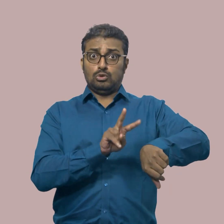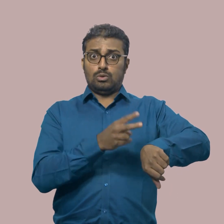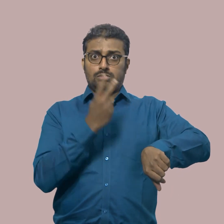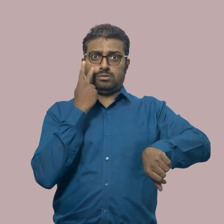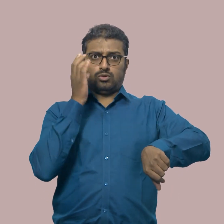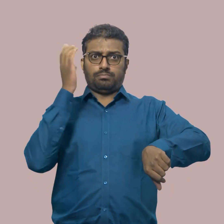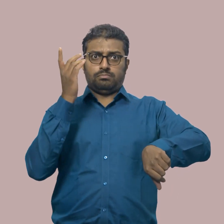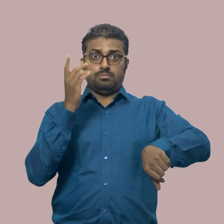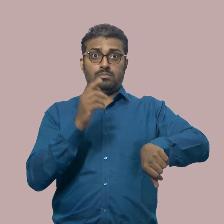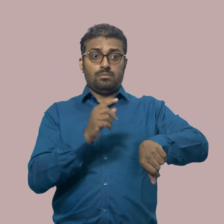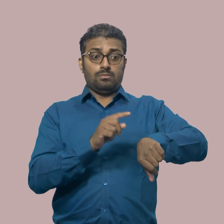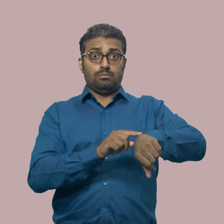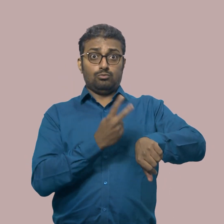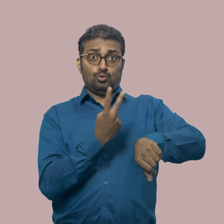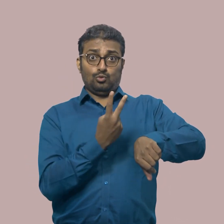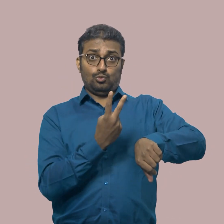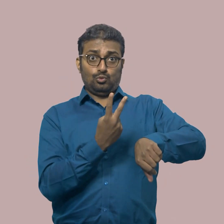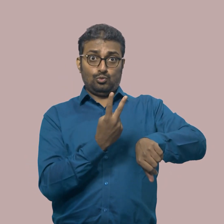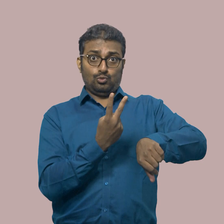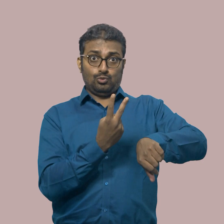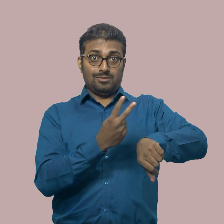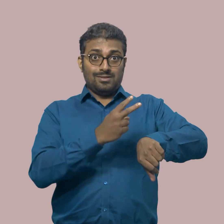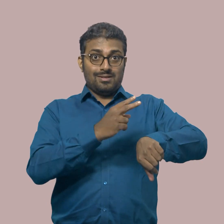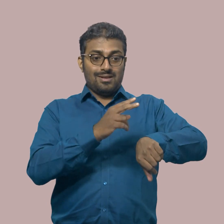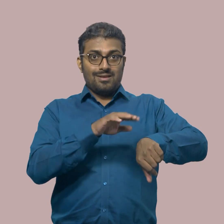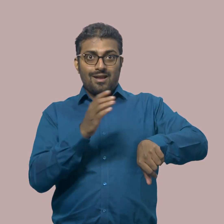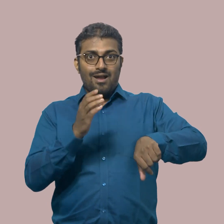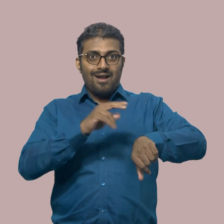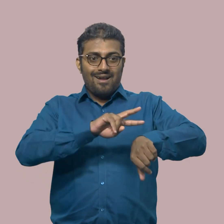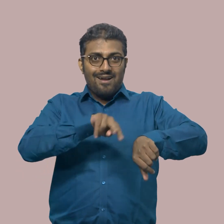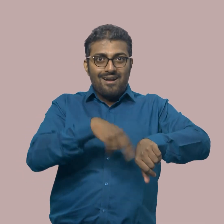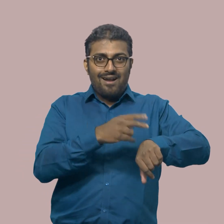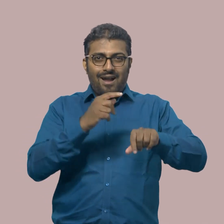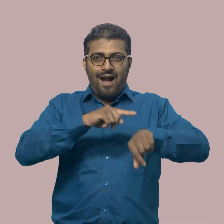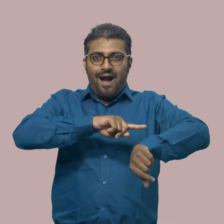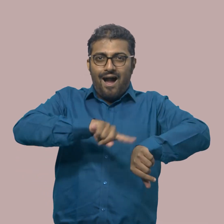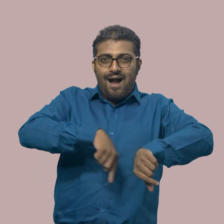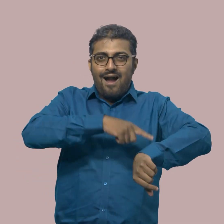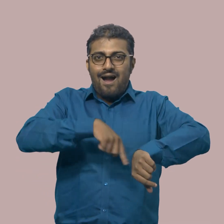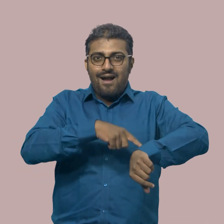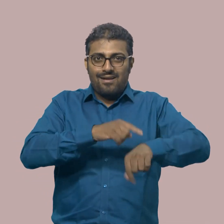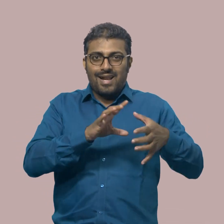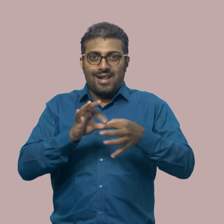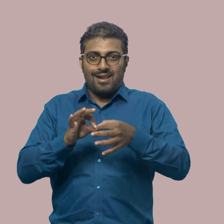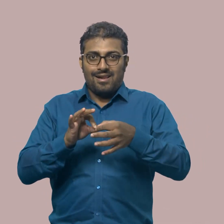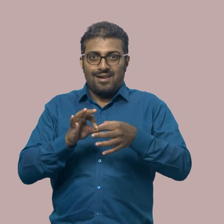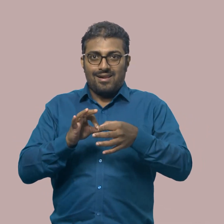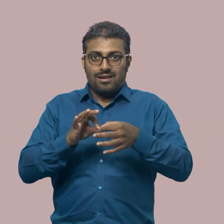number. Example, the sign for 2 hours. 2 hours include the concept